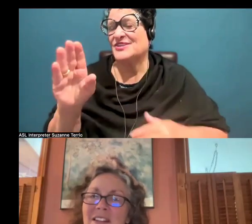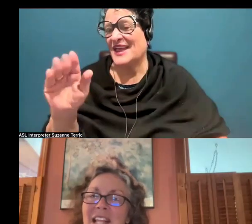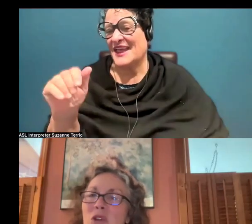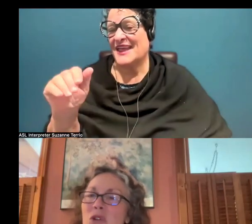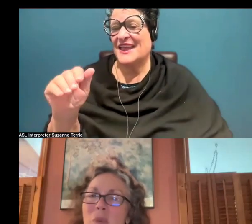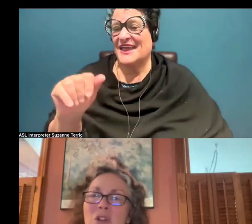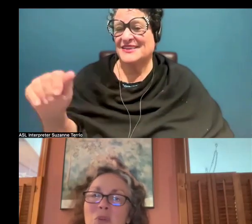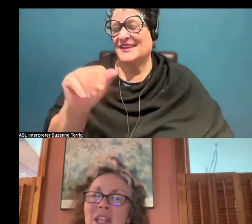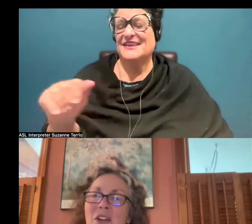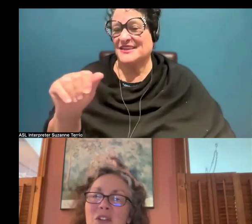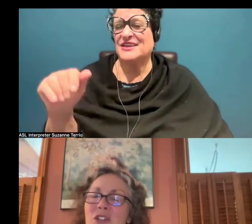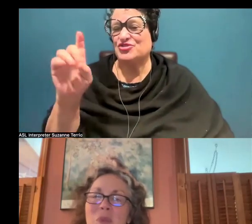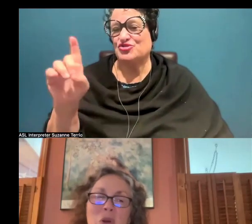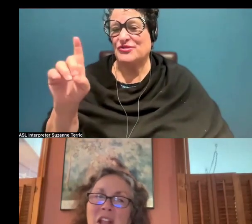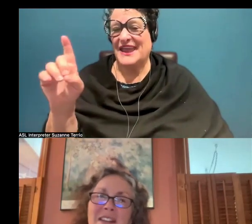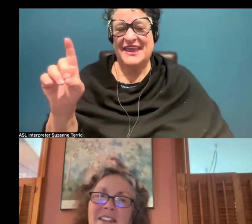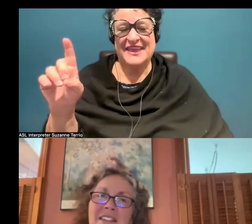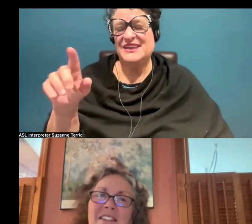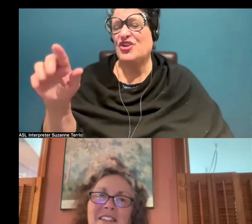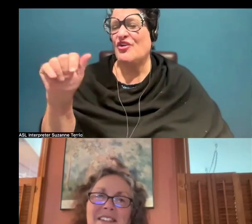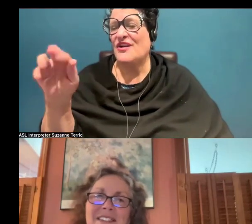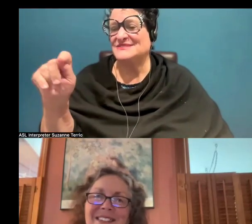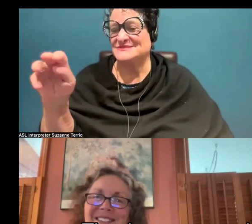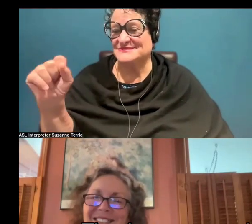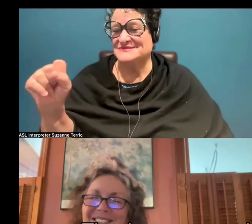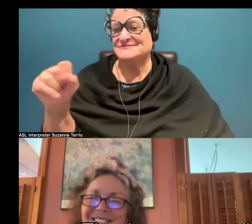youtube.com/@drakearts. Thank you so much for being here. This has been great. Yeah.